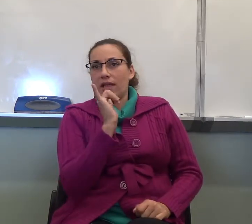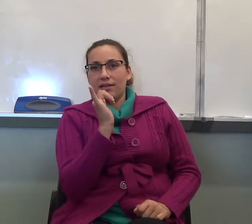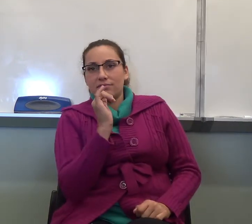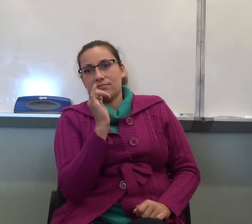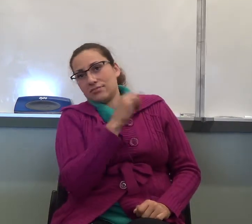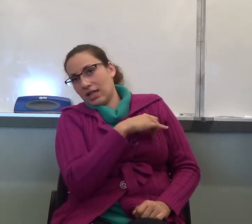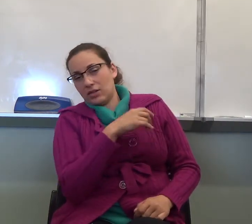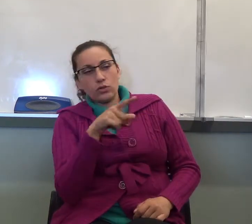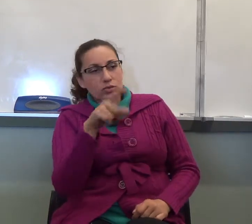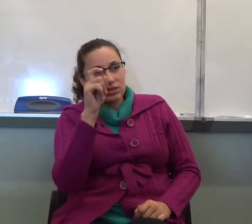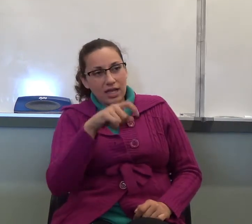is. That's what it amounts to.